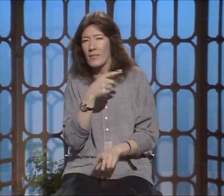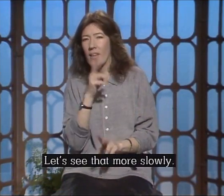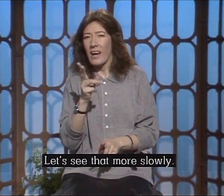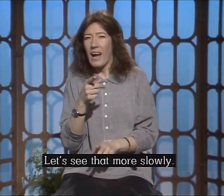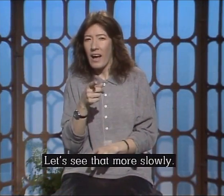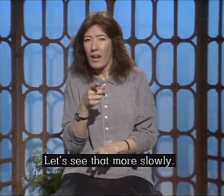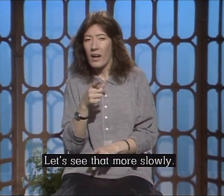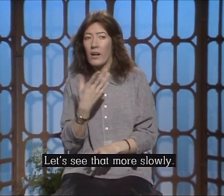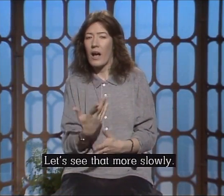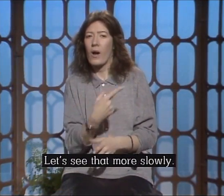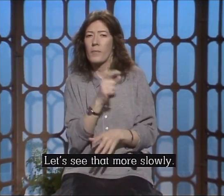Let's see that more slowly.